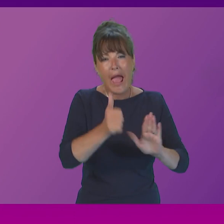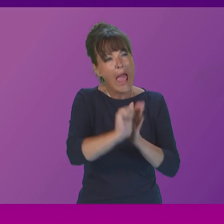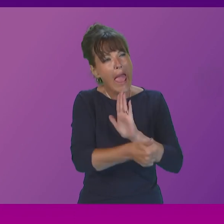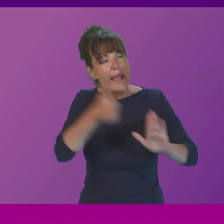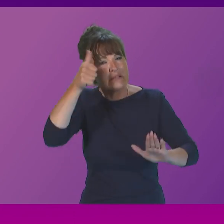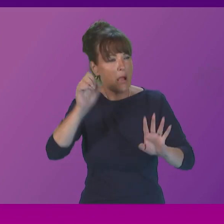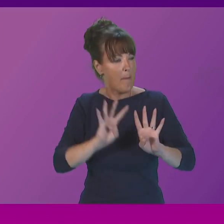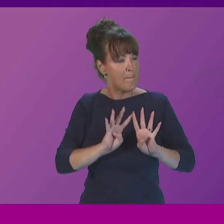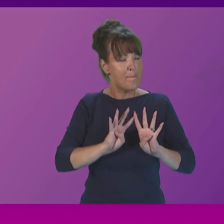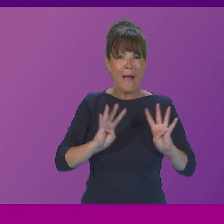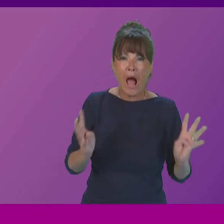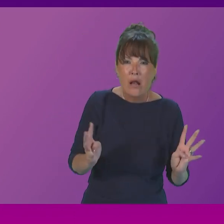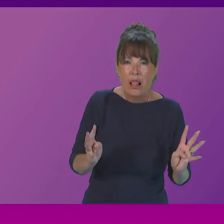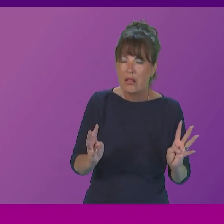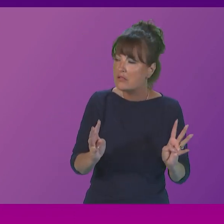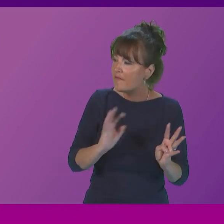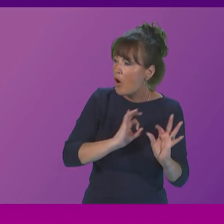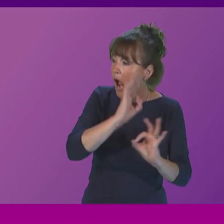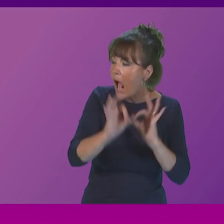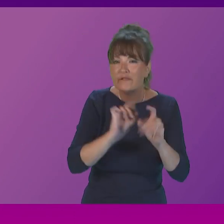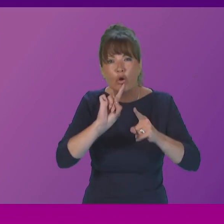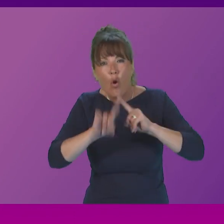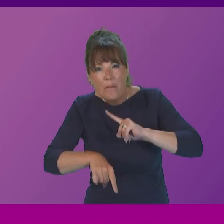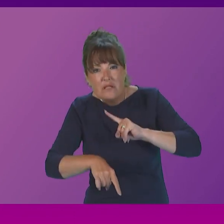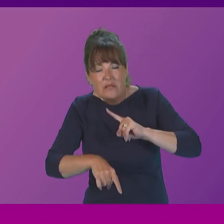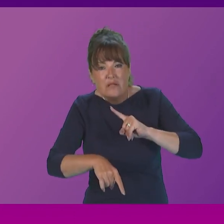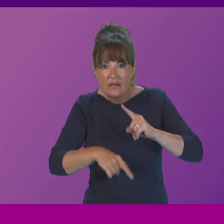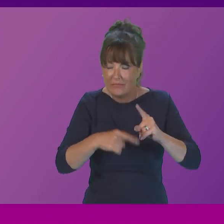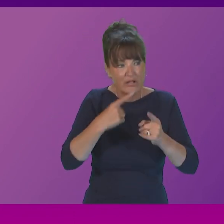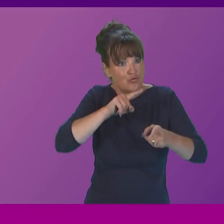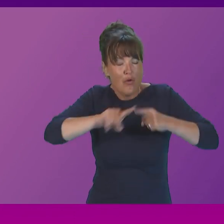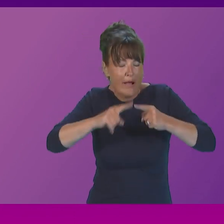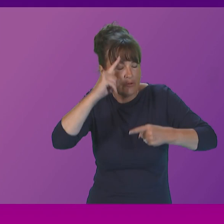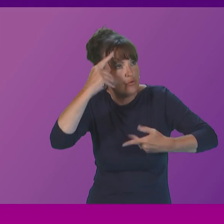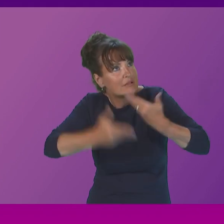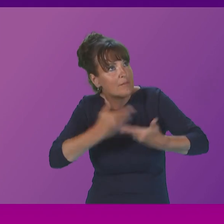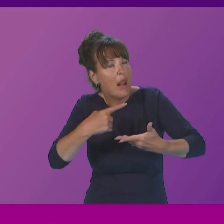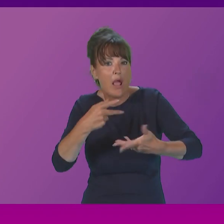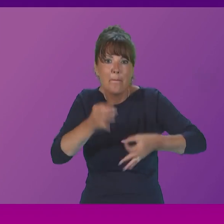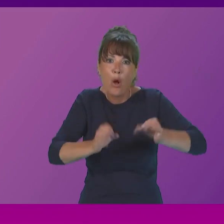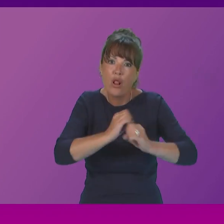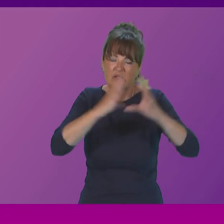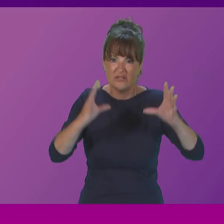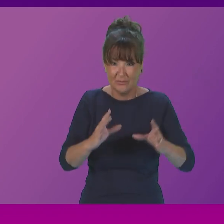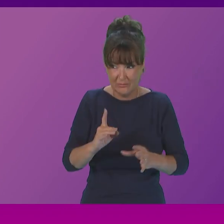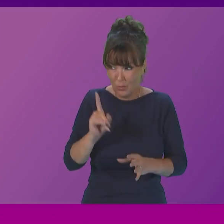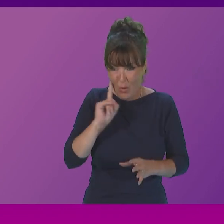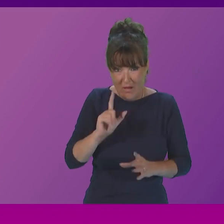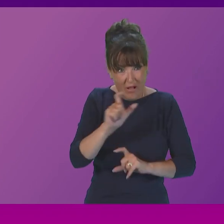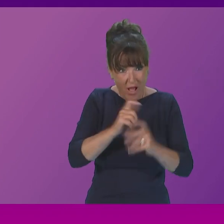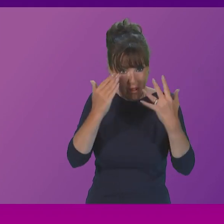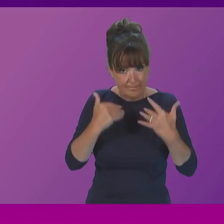on panels, when we are asking for commentary that is building the picture of politics, women of colour are very much